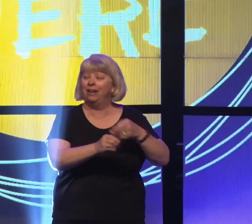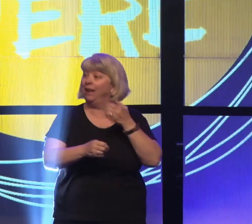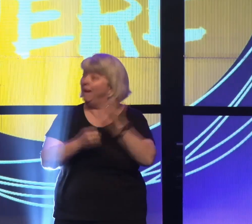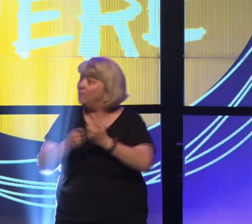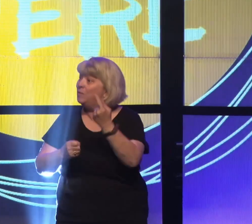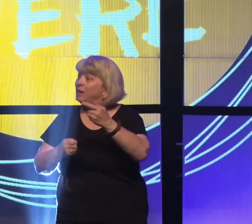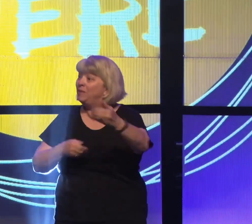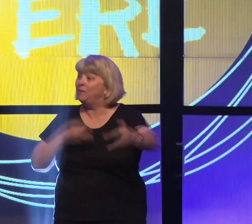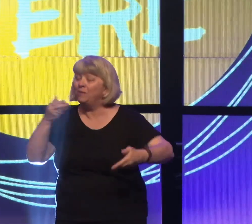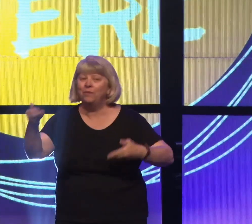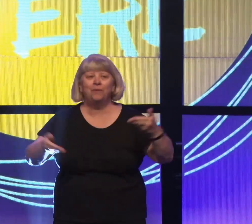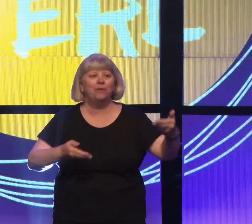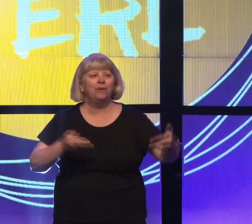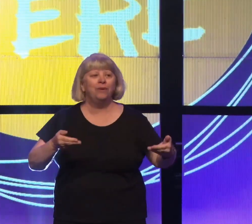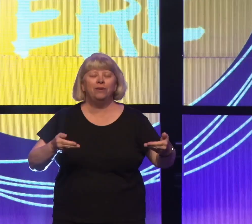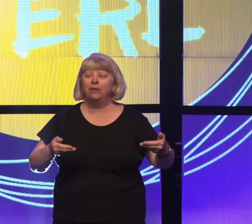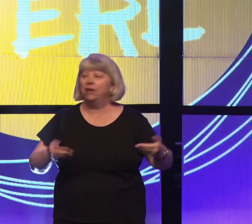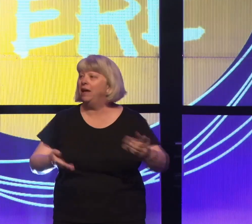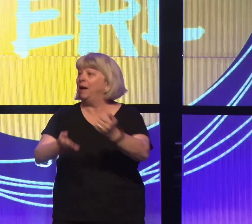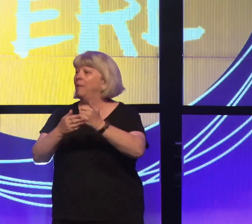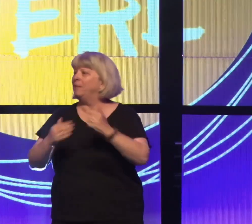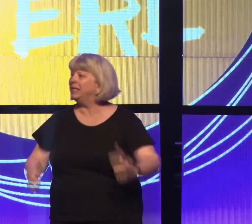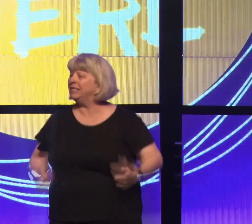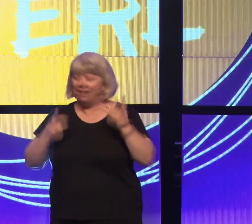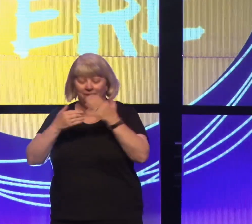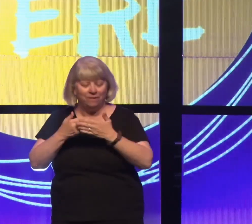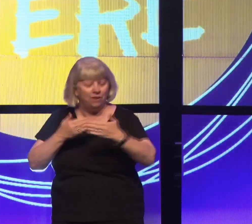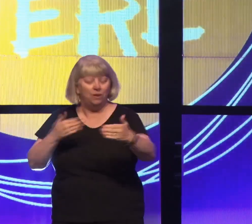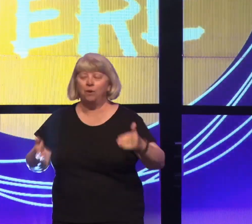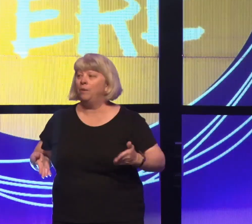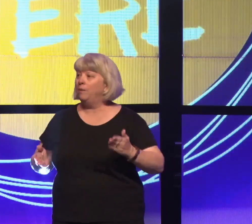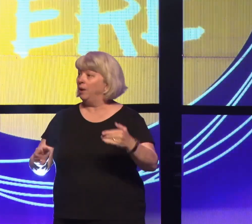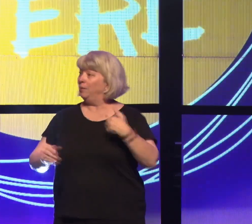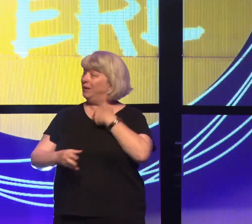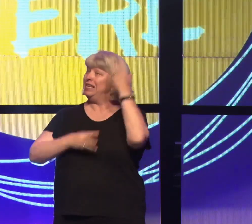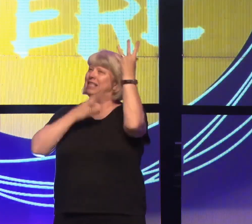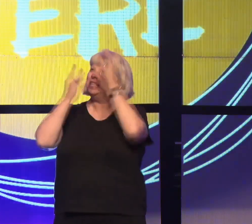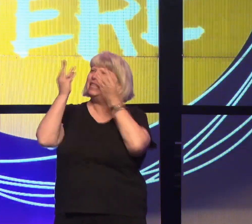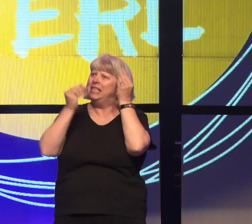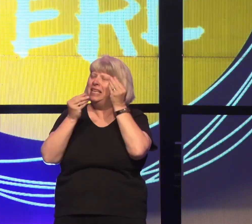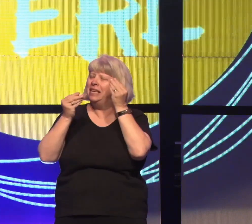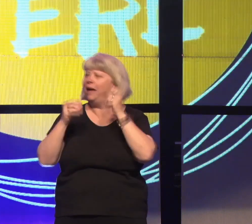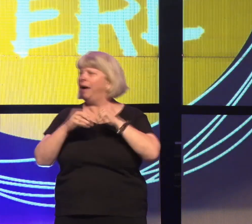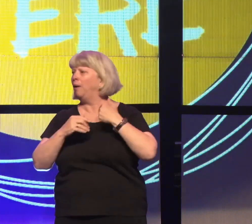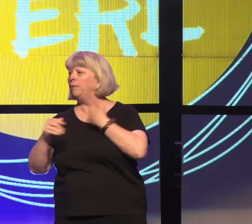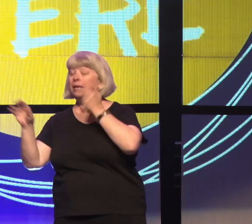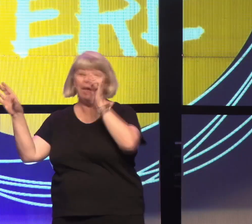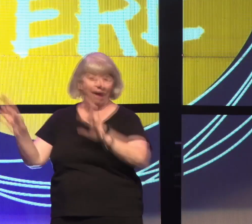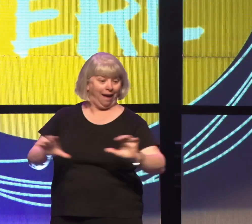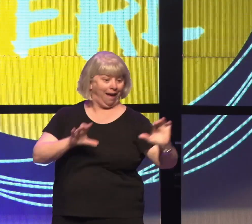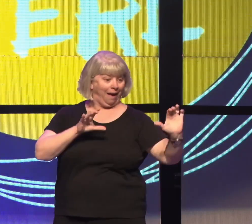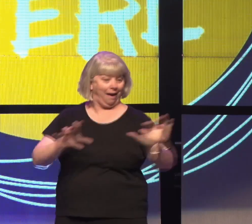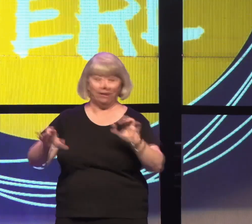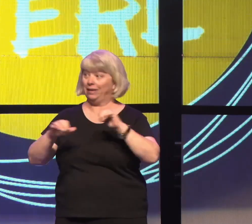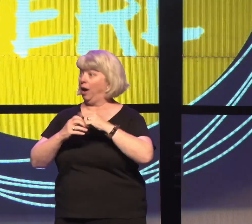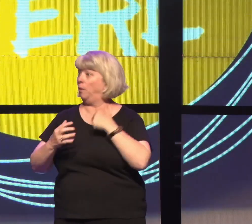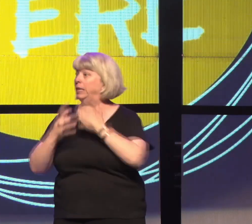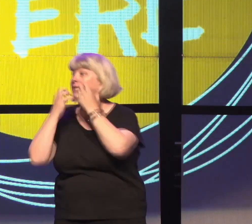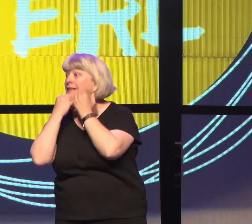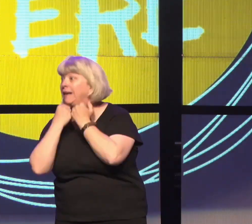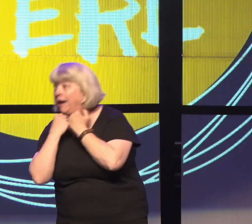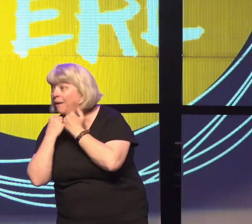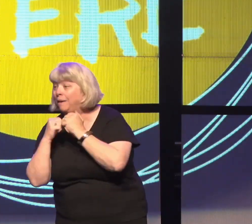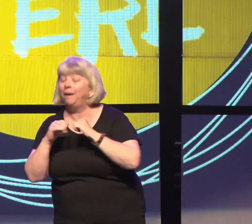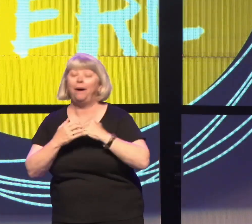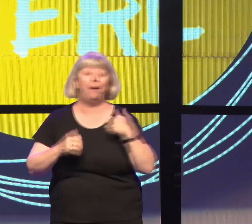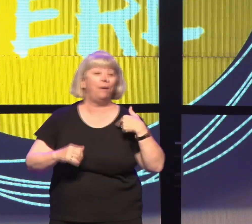welcome. And God, help us to live that out in the way we think, in the way we act, in the way we care, in the